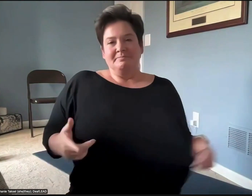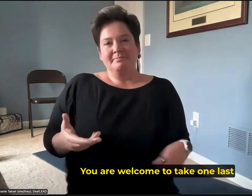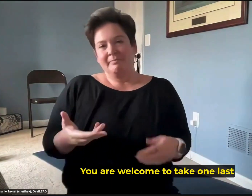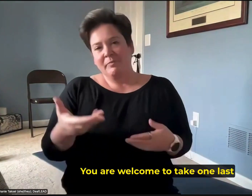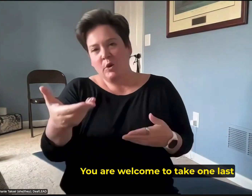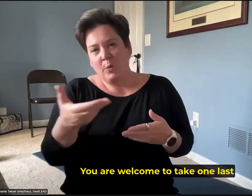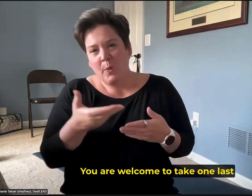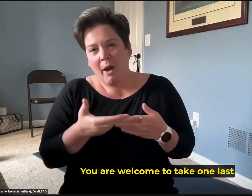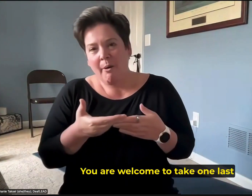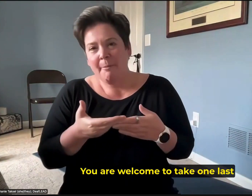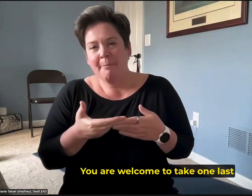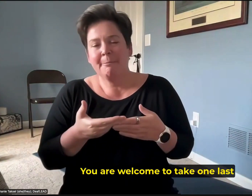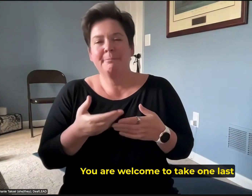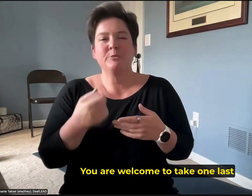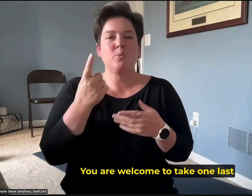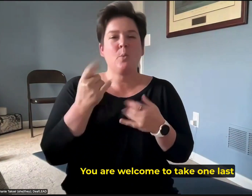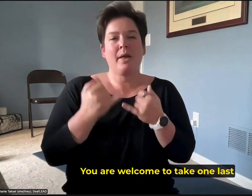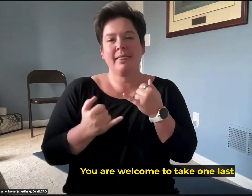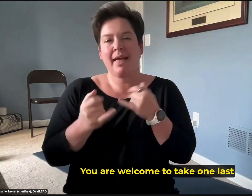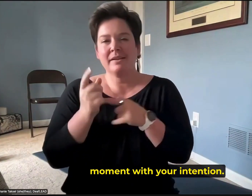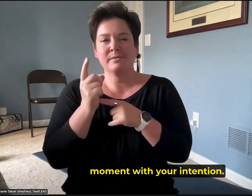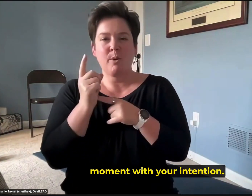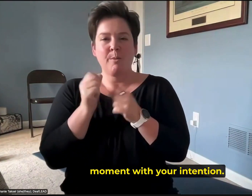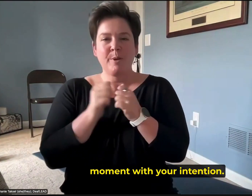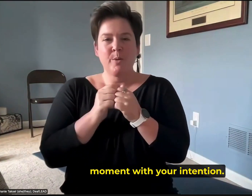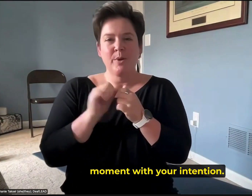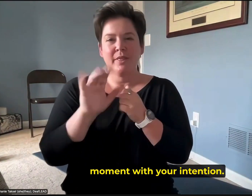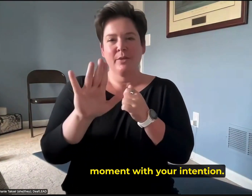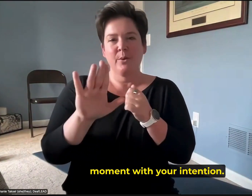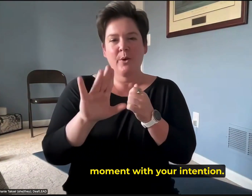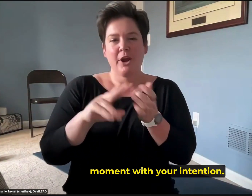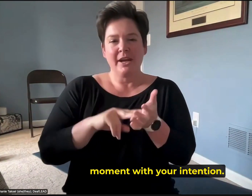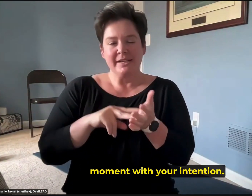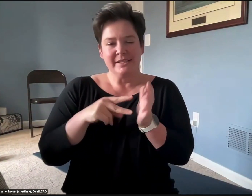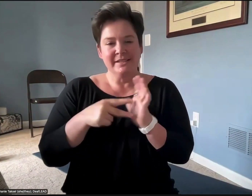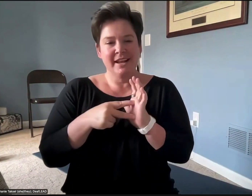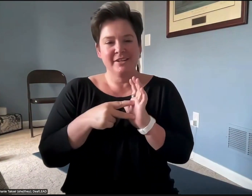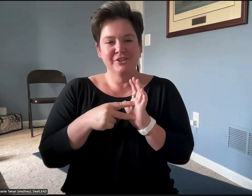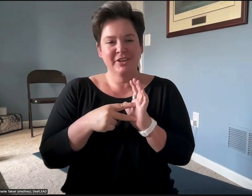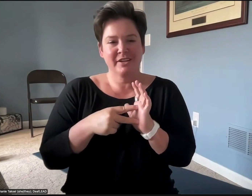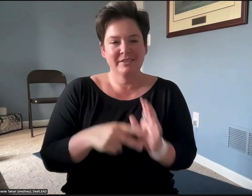You are welcome to take one last moment with your intention.